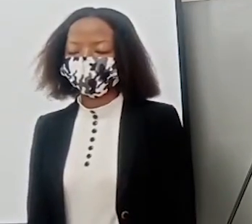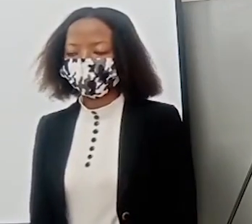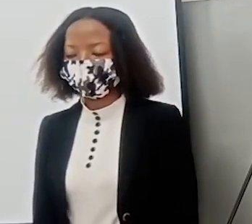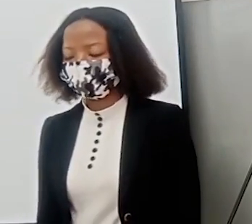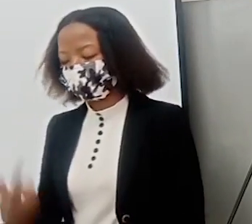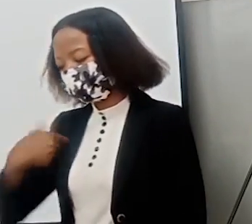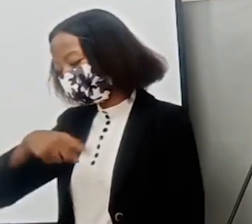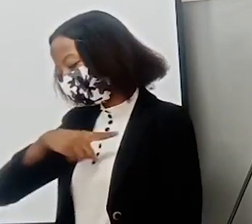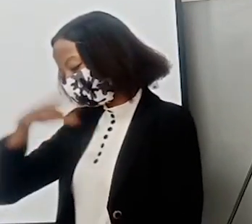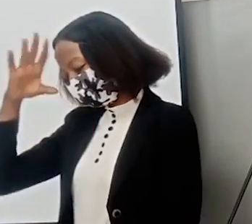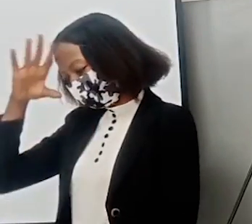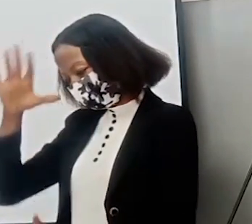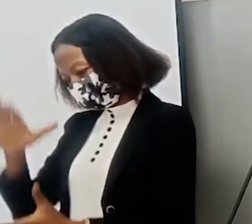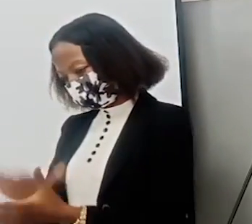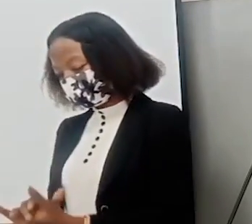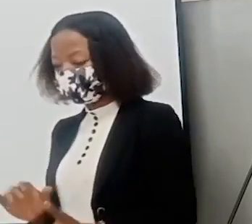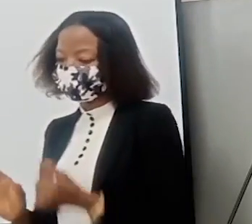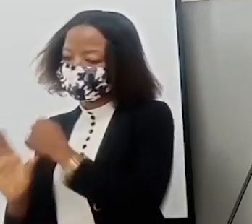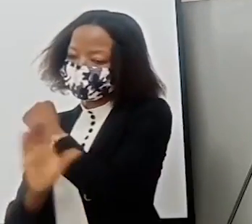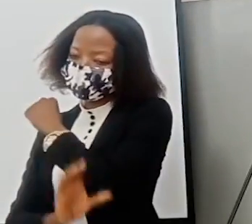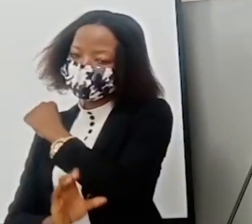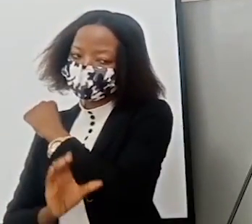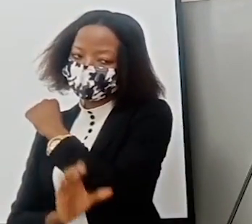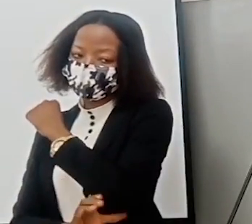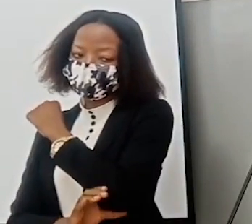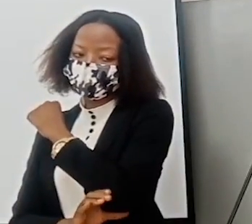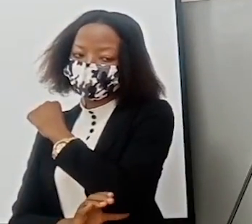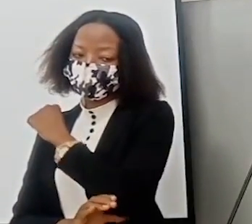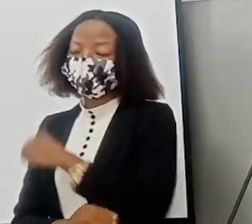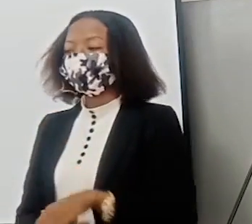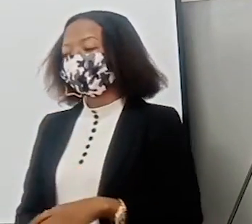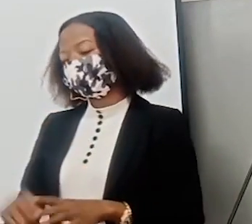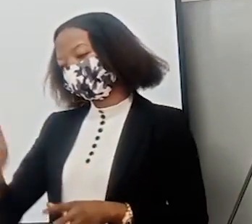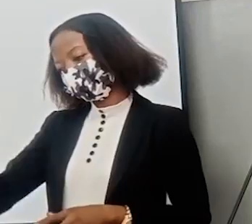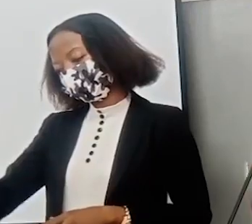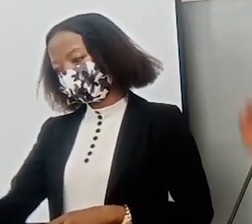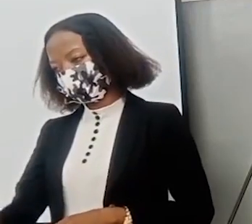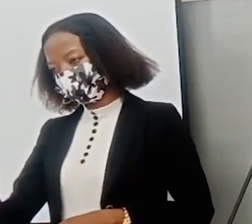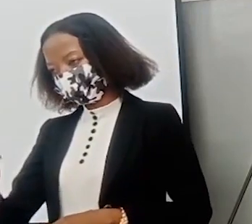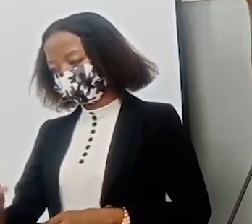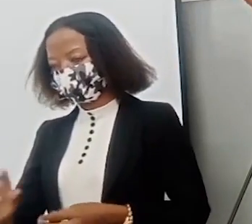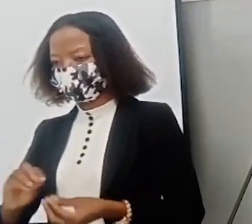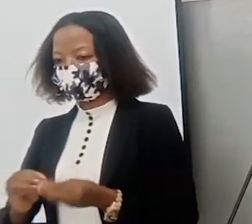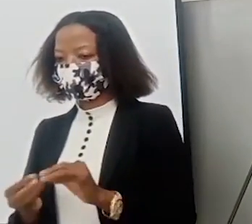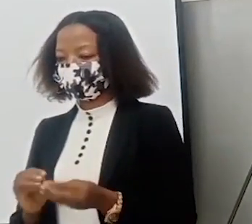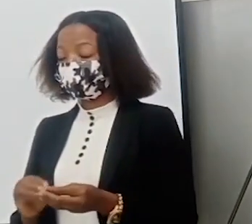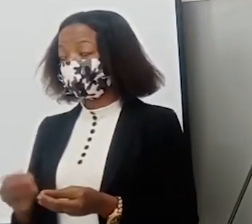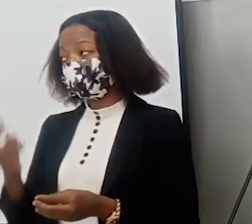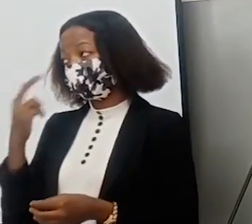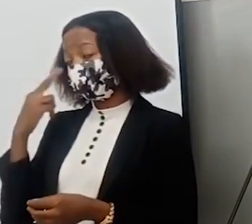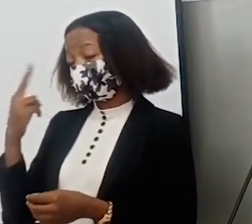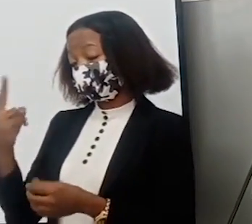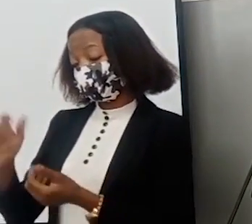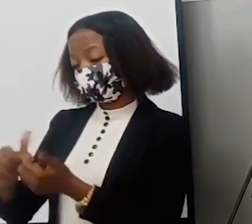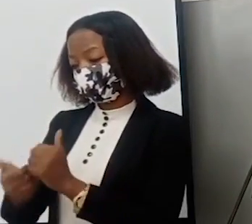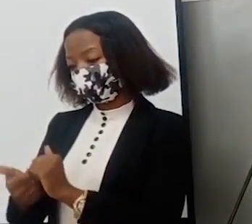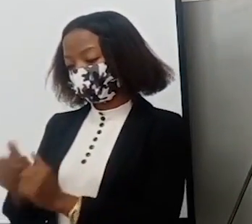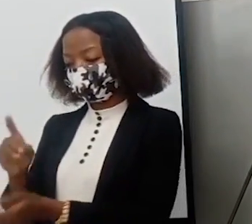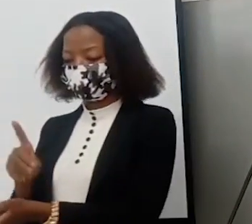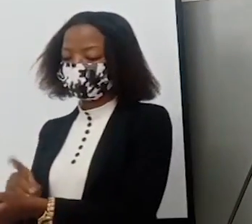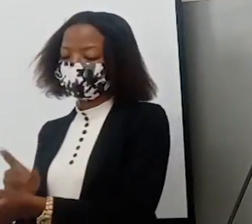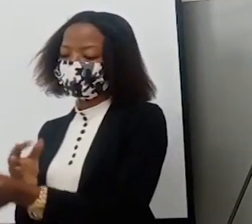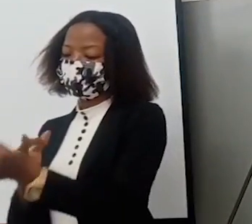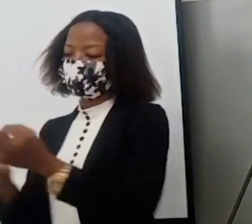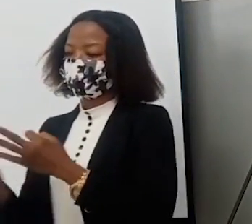We believe that the country is witnessing a decline in cases, and if you look at the epidemiological curve,